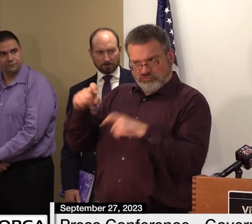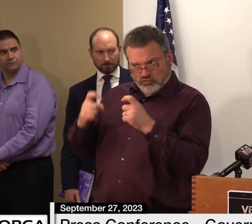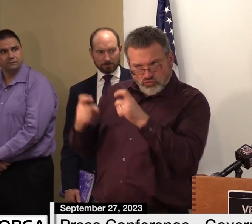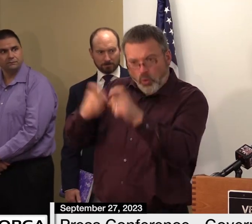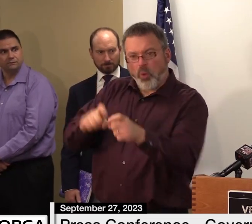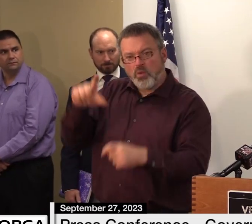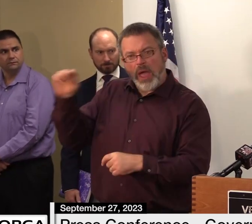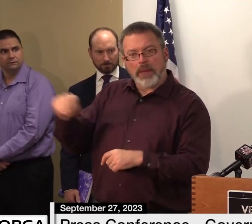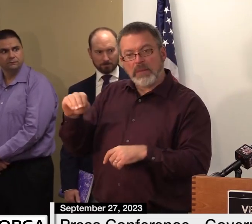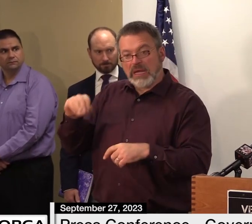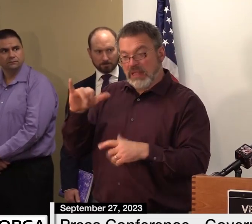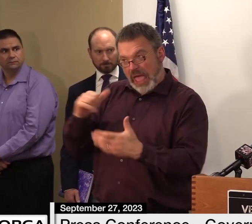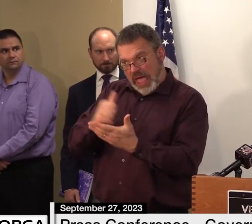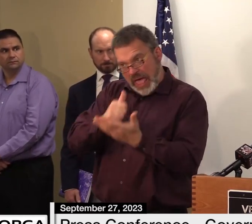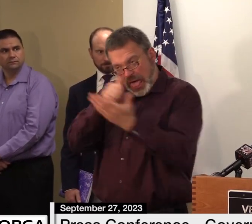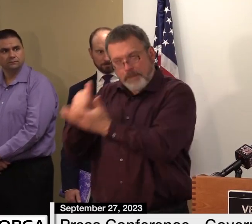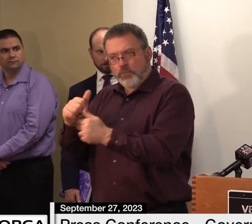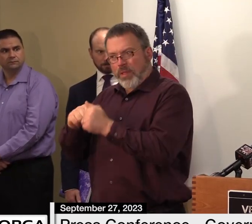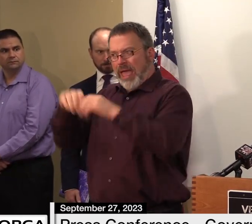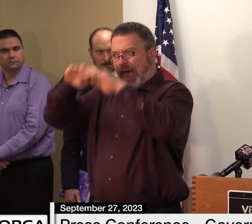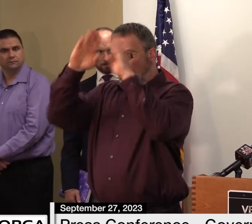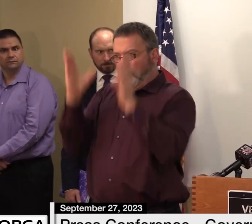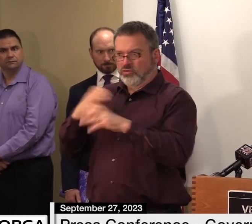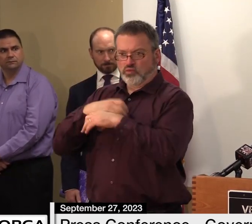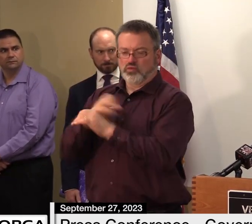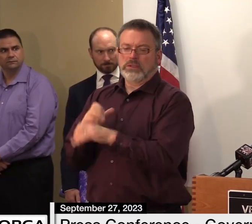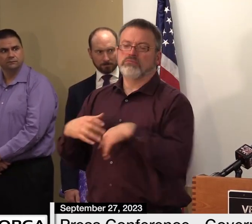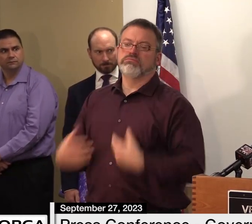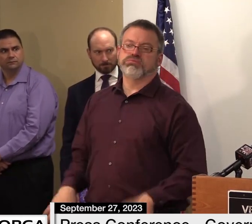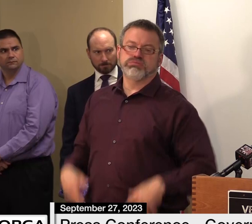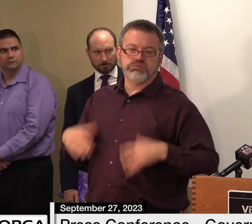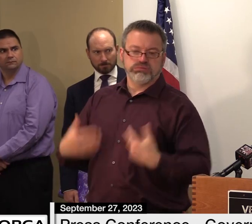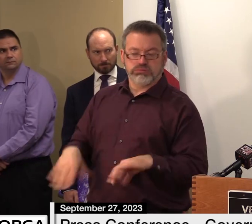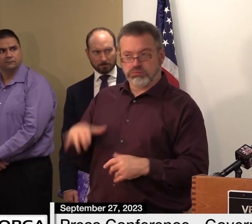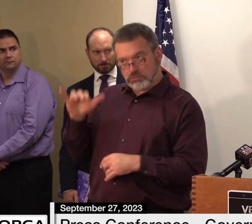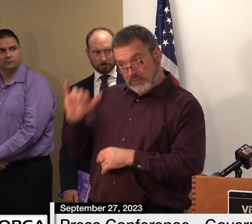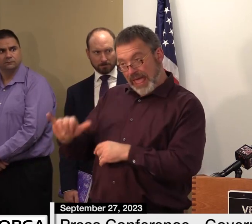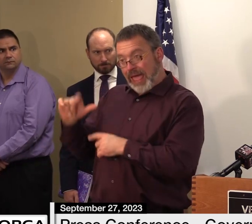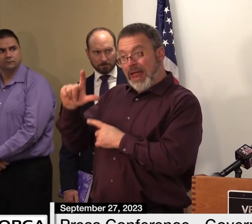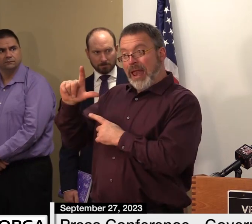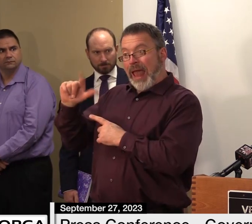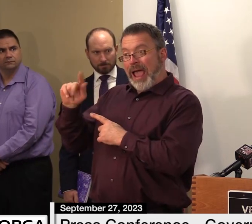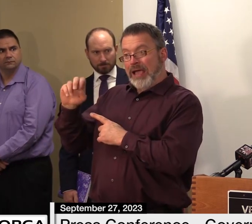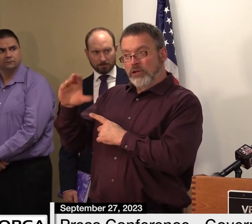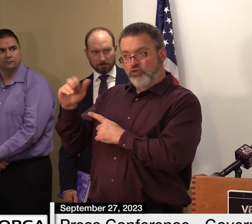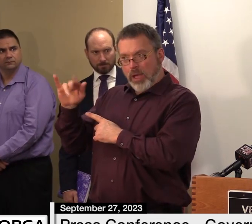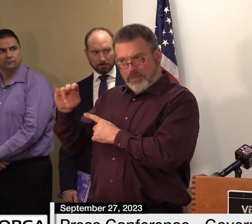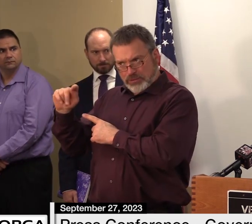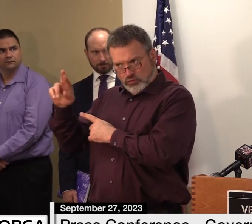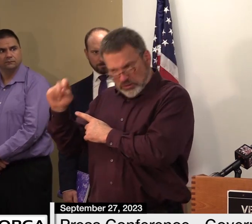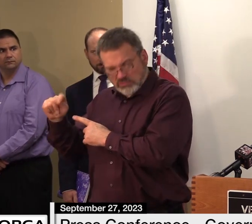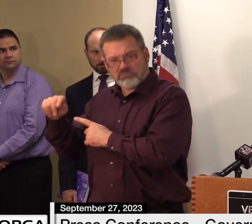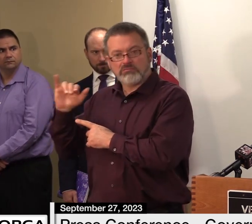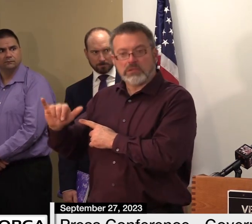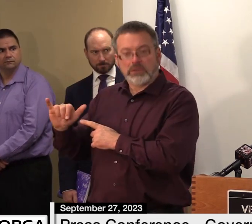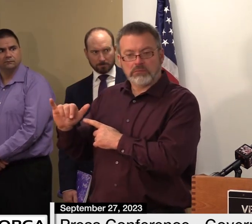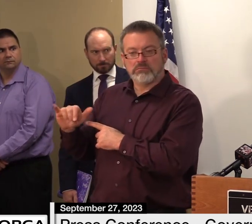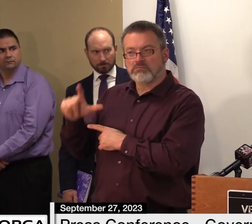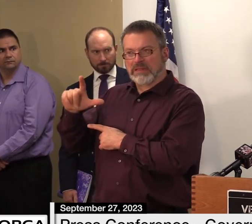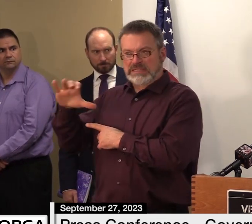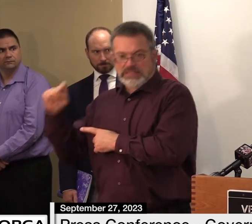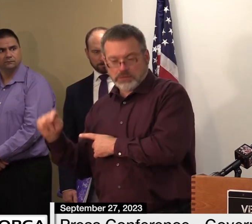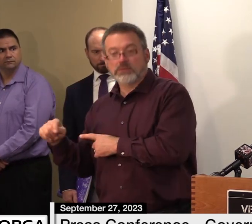in our housing crisis. And Champlain Trust is a great, viable organization that can put the money to